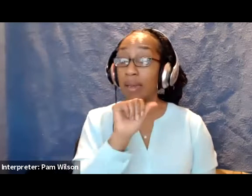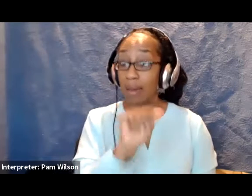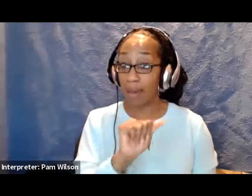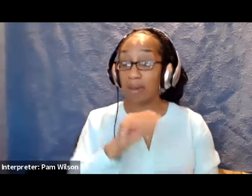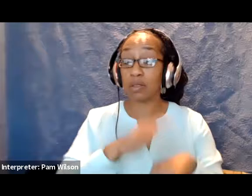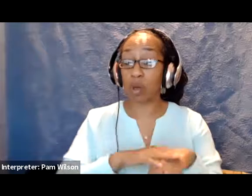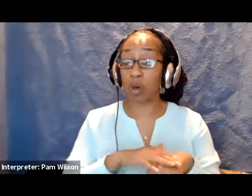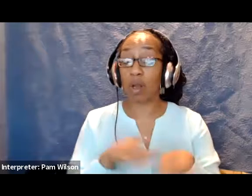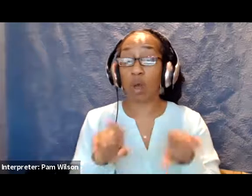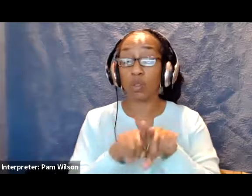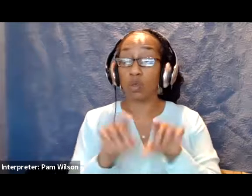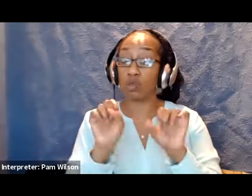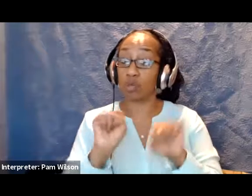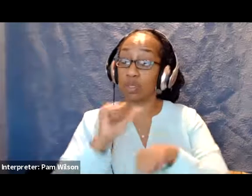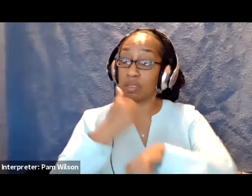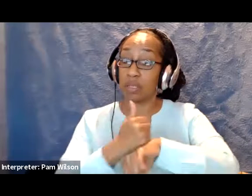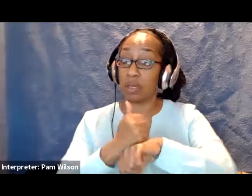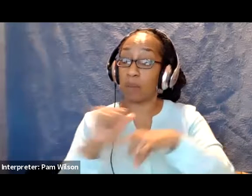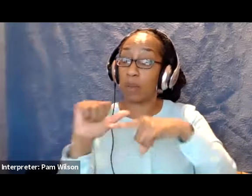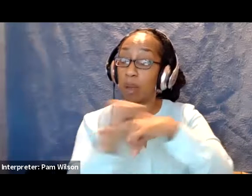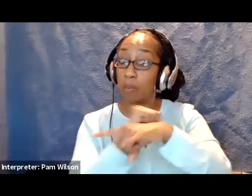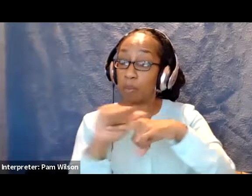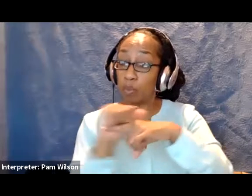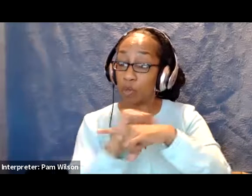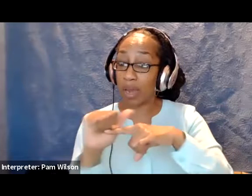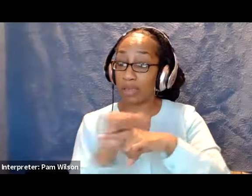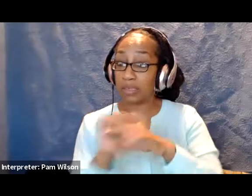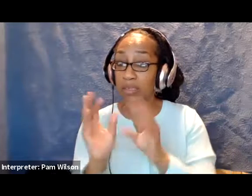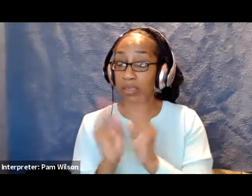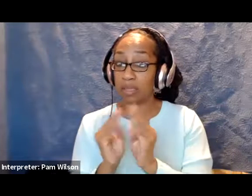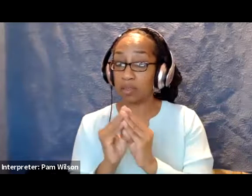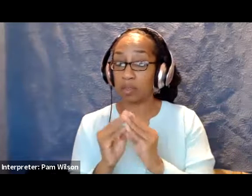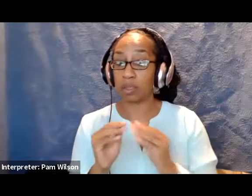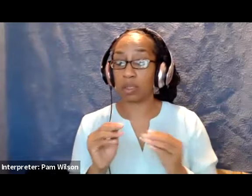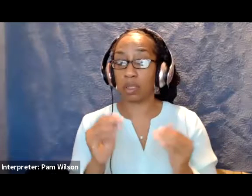session. You can only allow